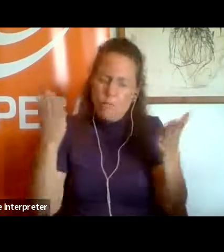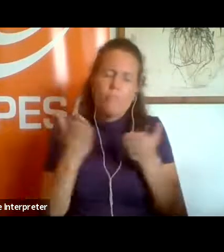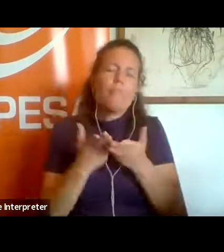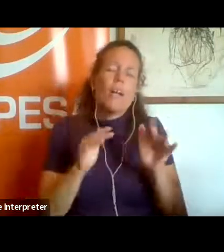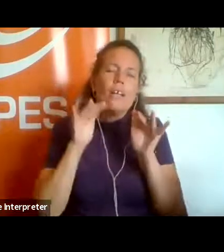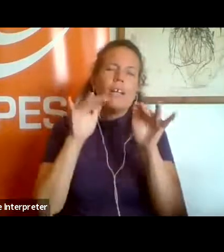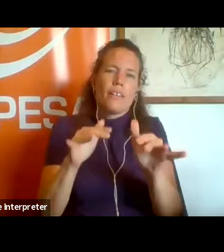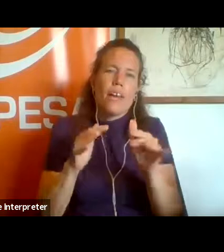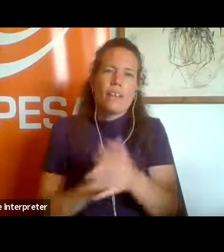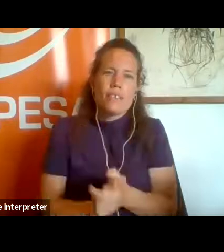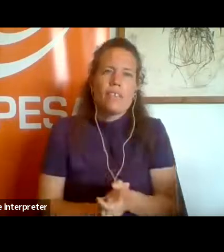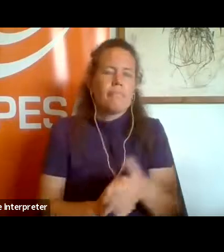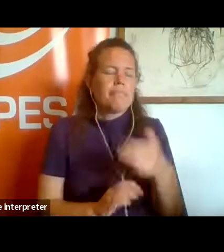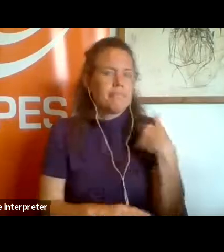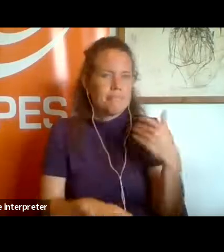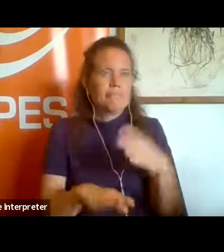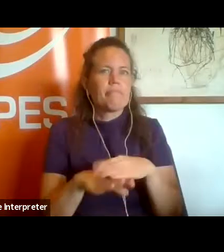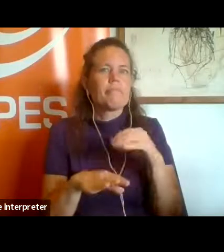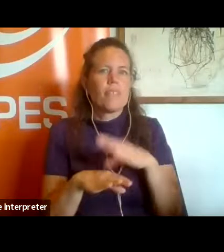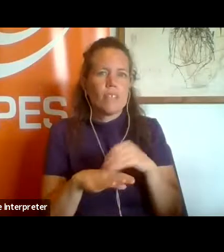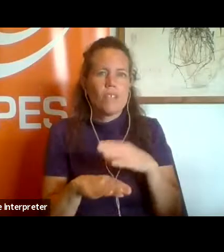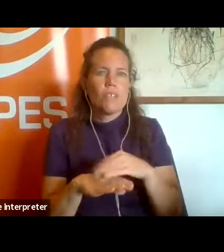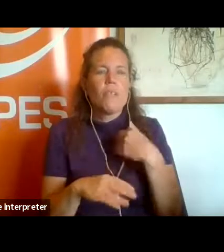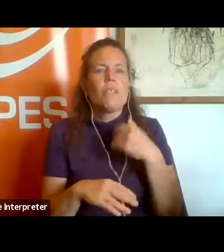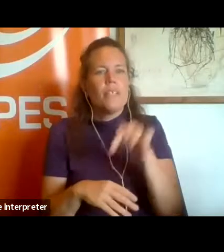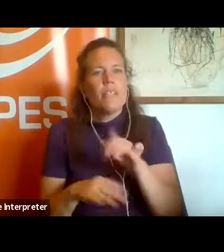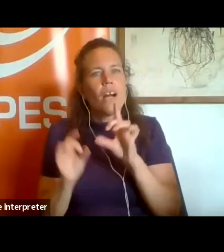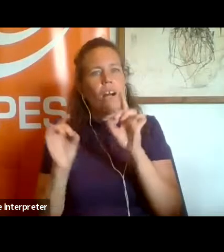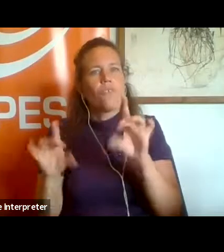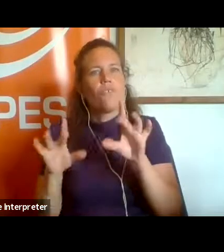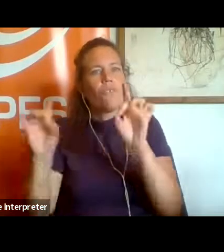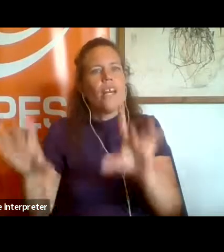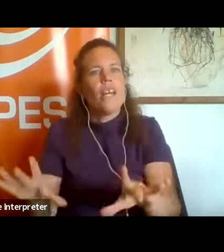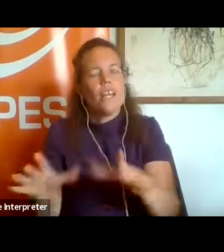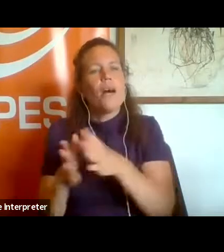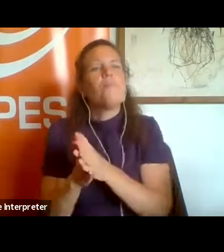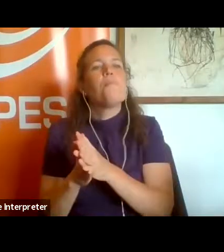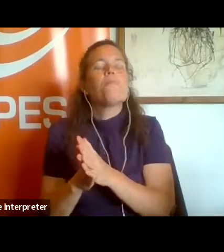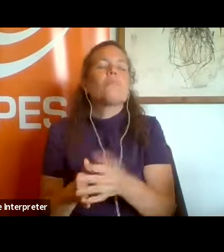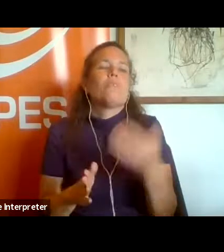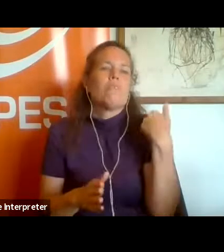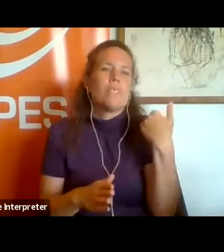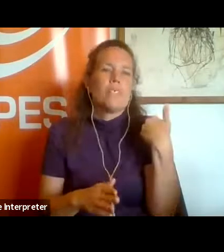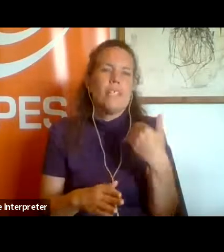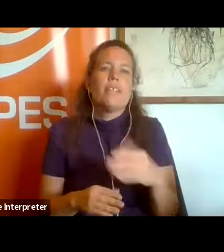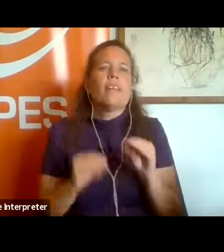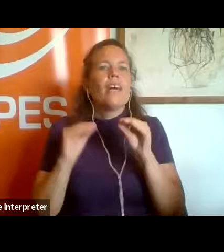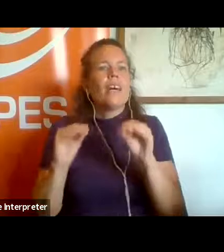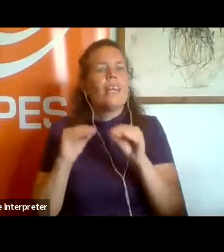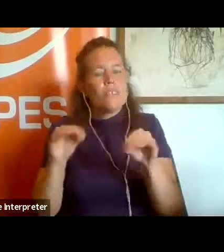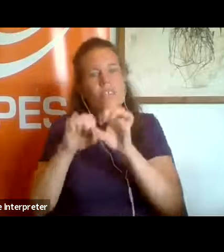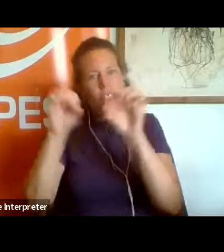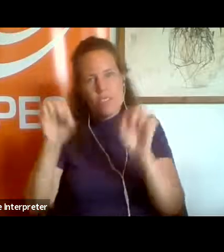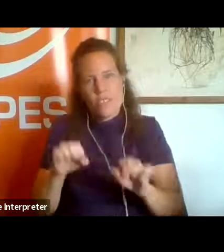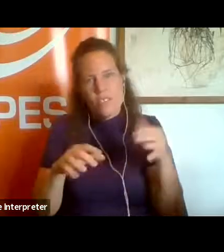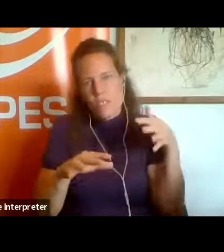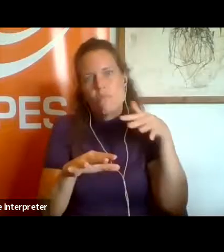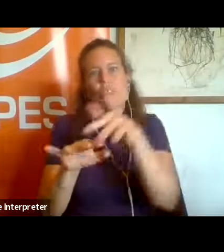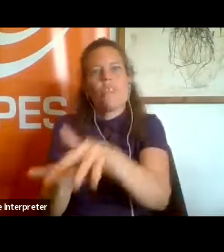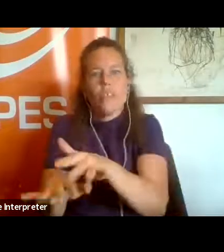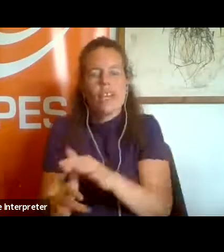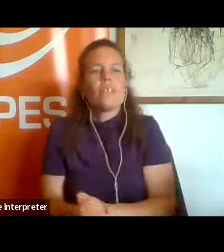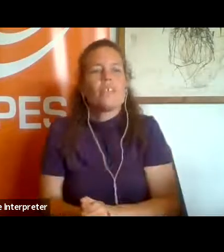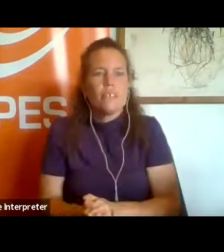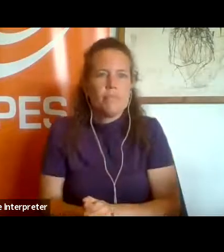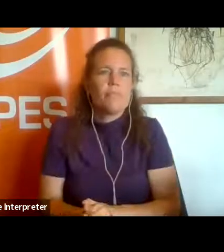mean, I've experienced attacks here in Australia. We've had our education system was recently attacked. Again,